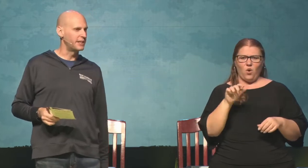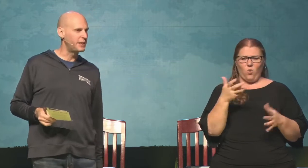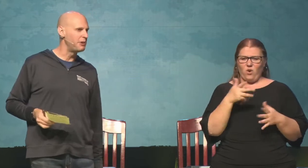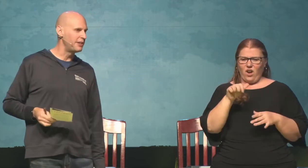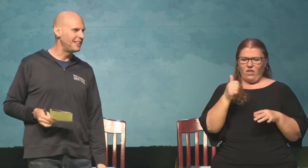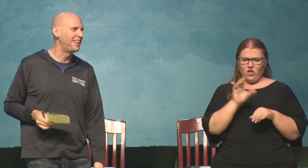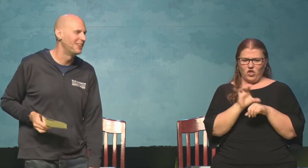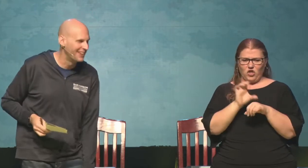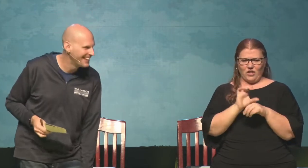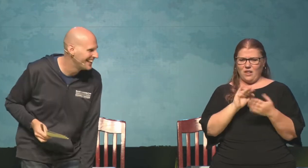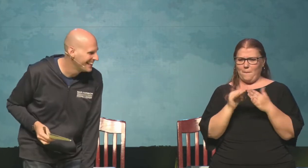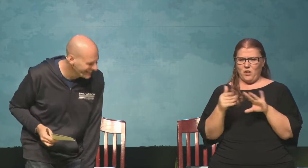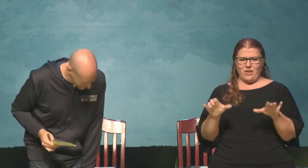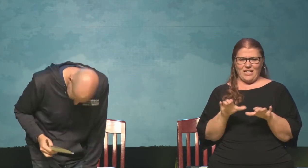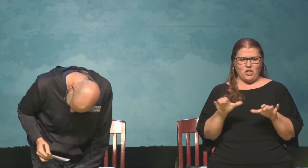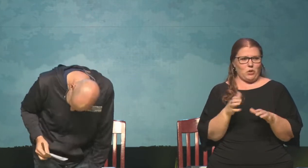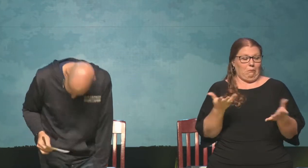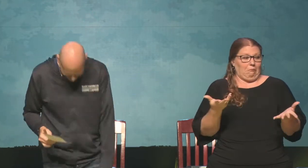churches in the community do?